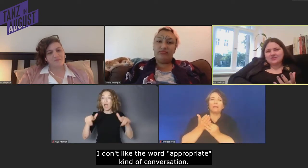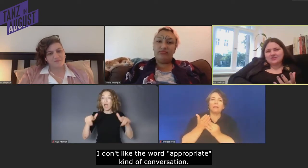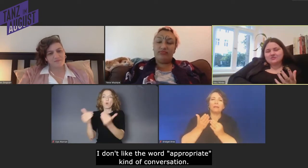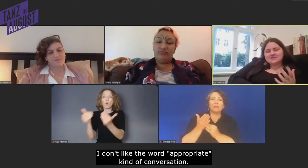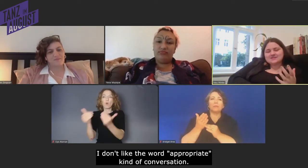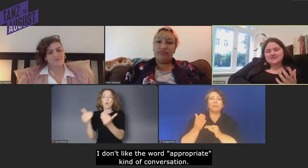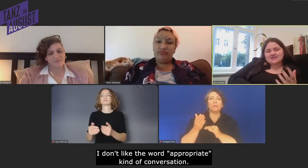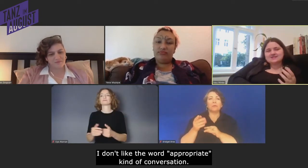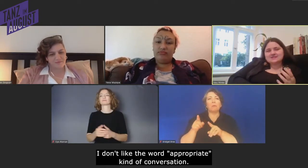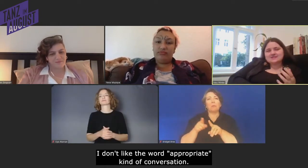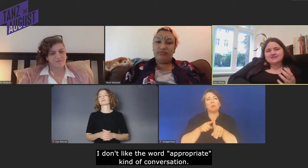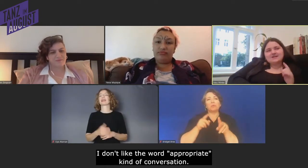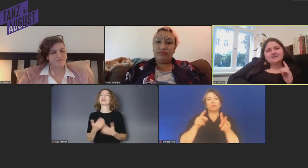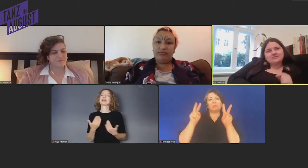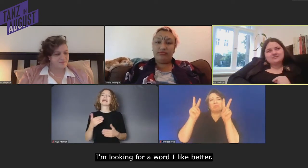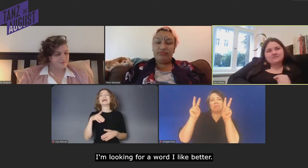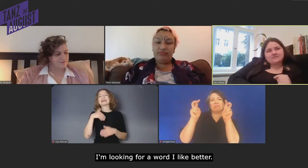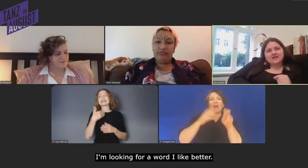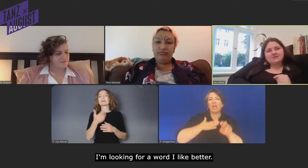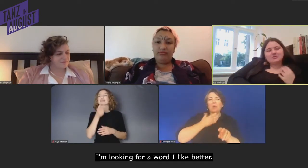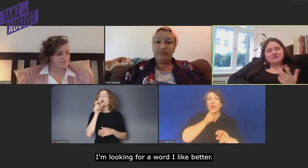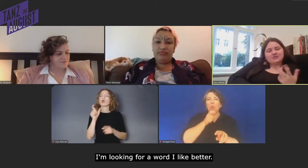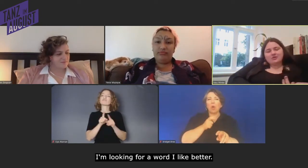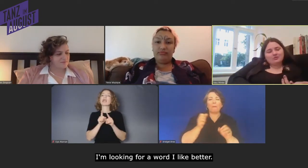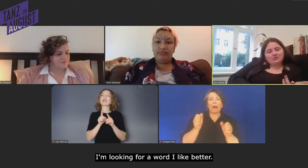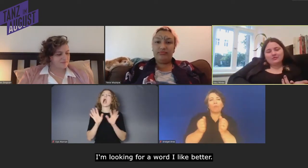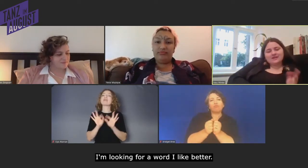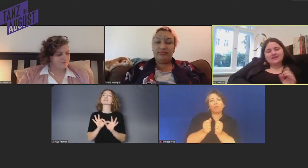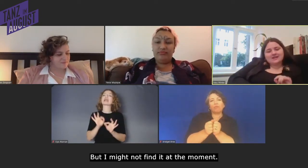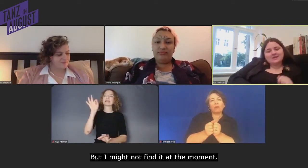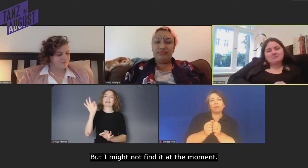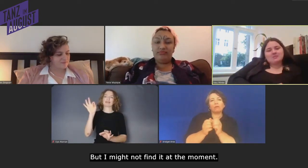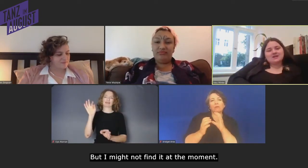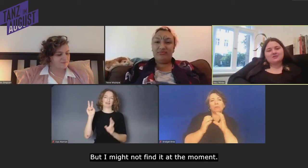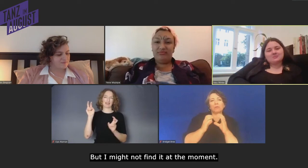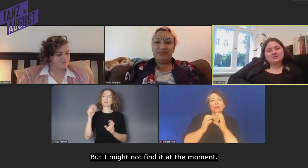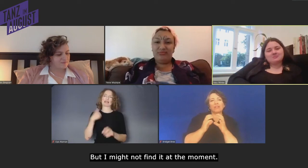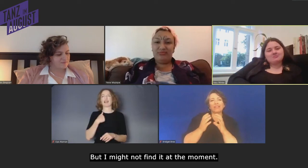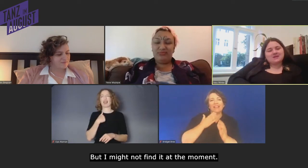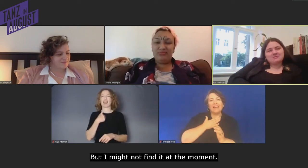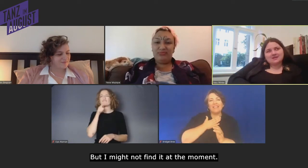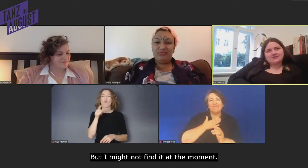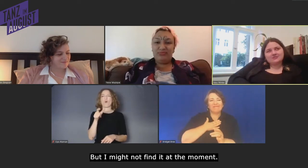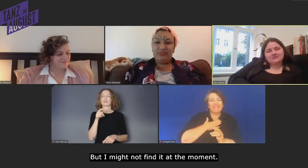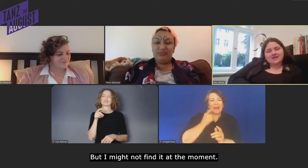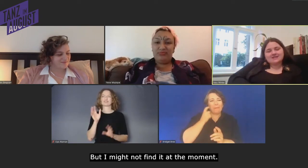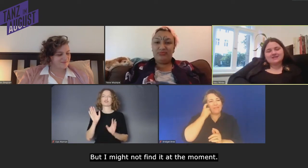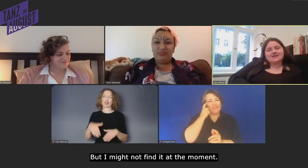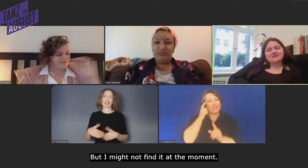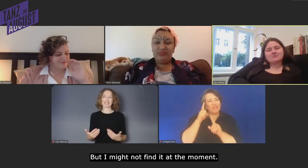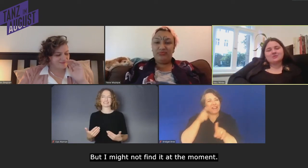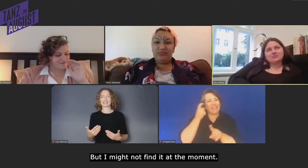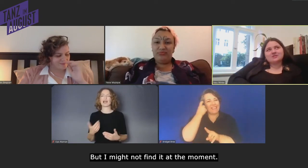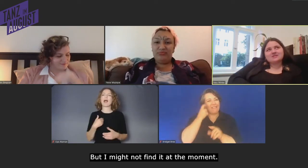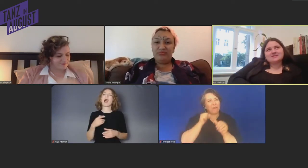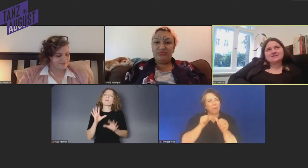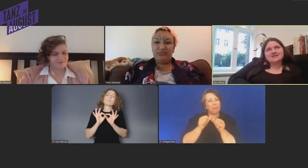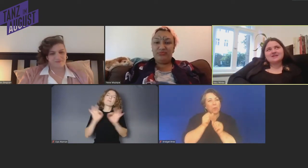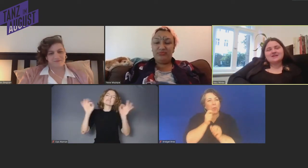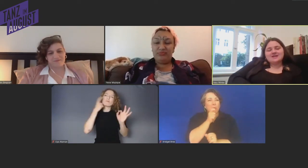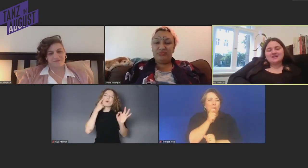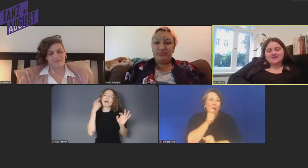of conversation. I'm looking for a word that I like better, but maybe I don't find it at the moment.